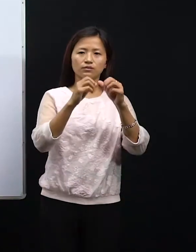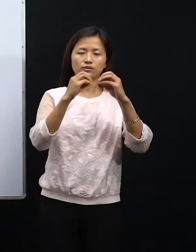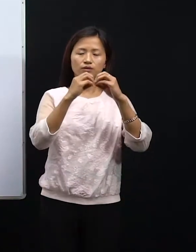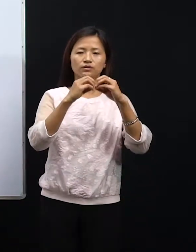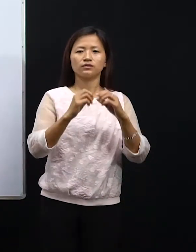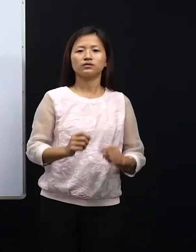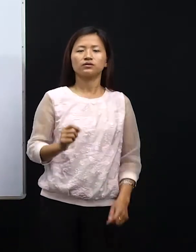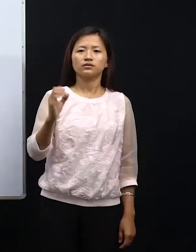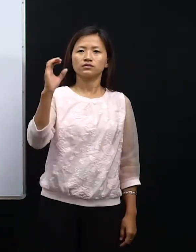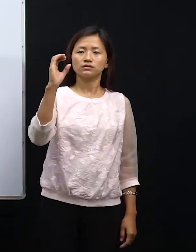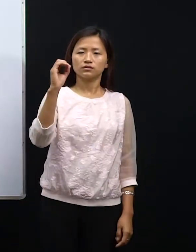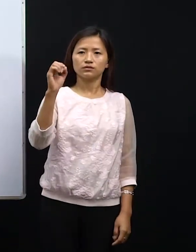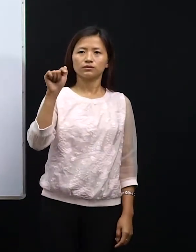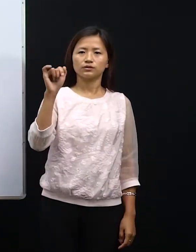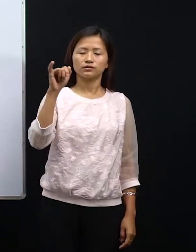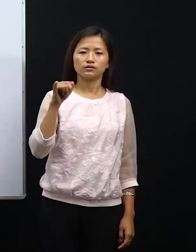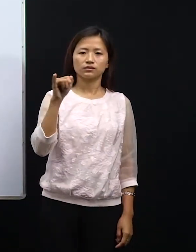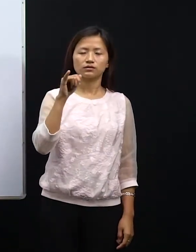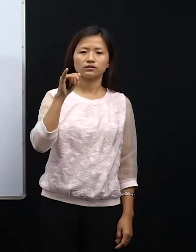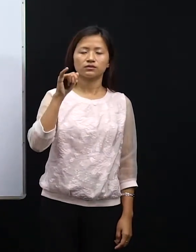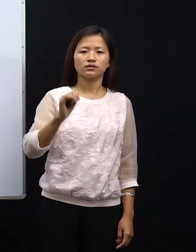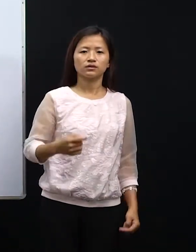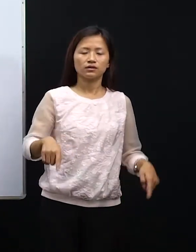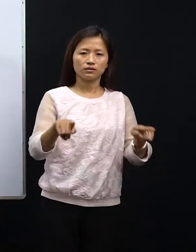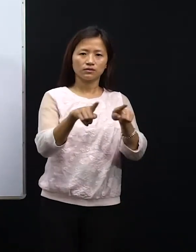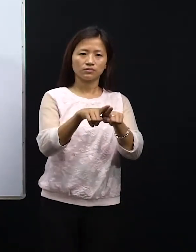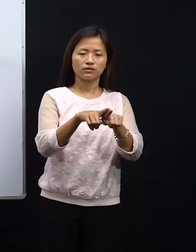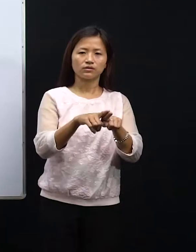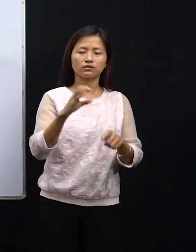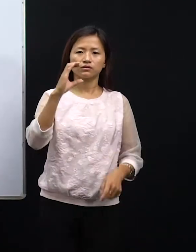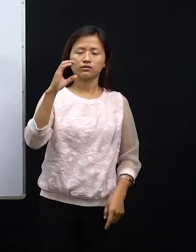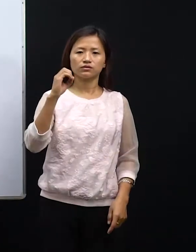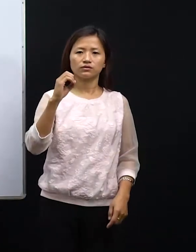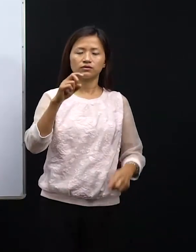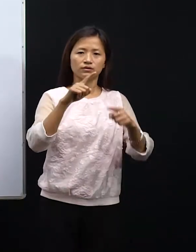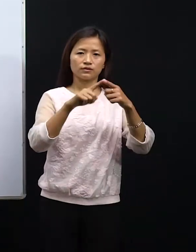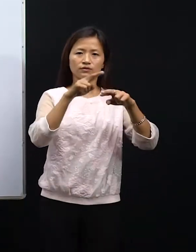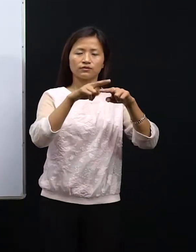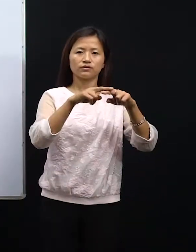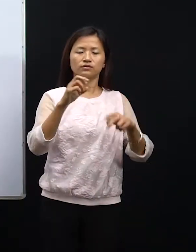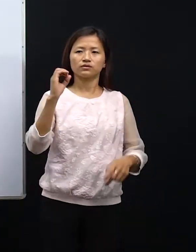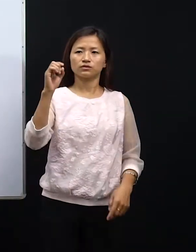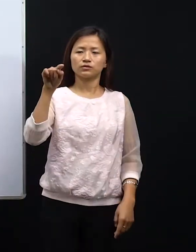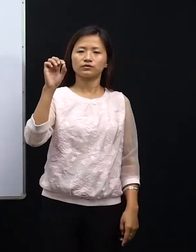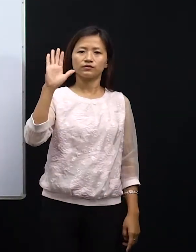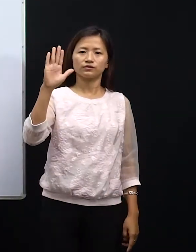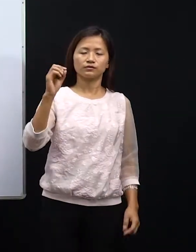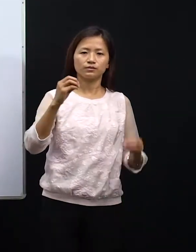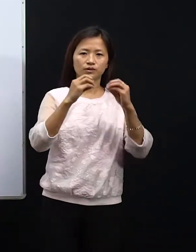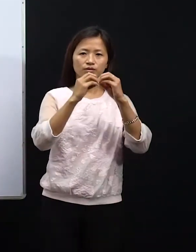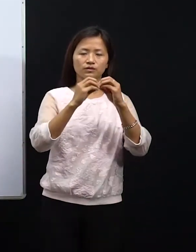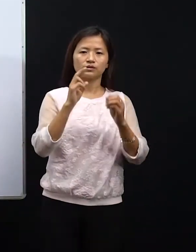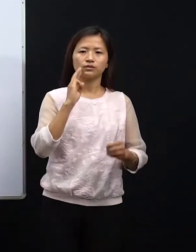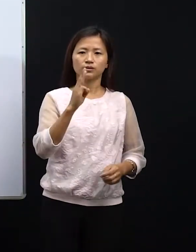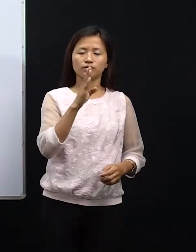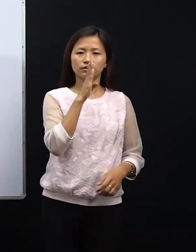minus 0.6. And coefficient for 0.5b will